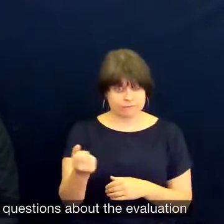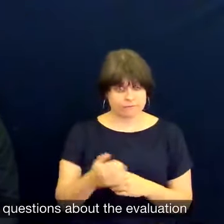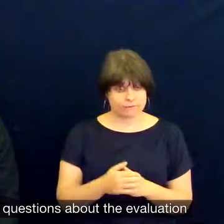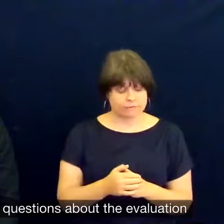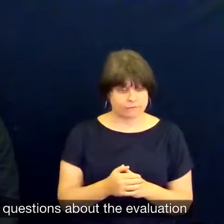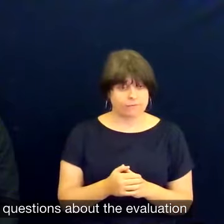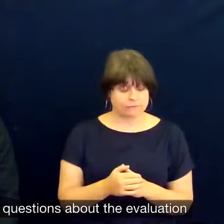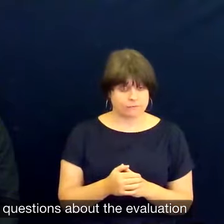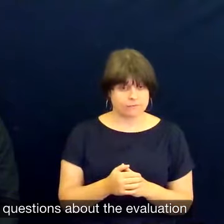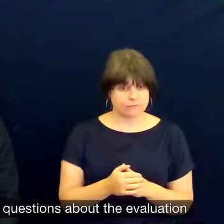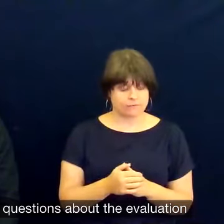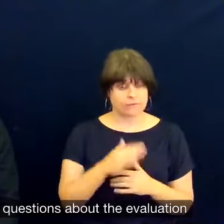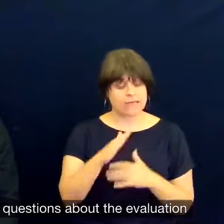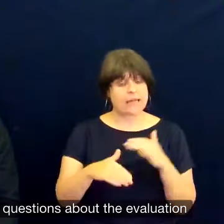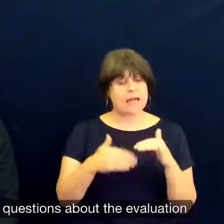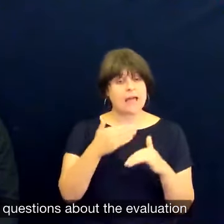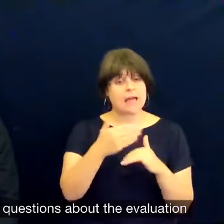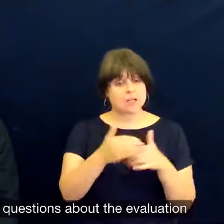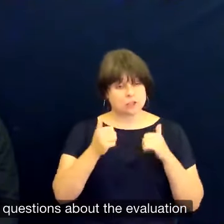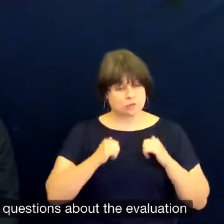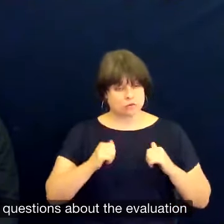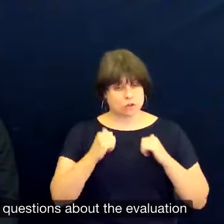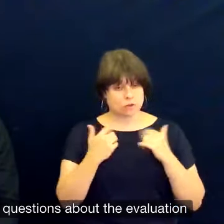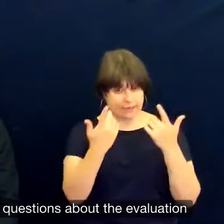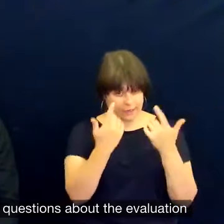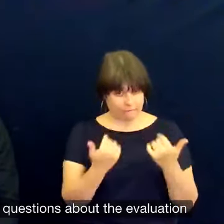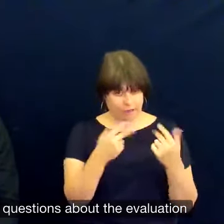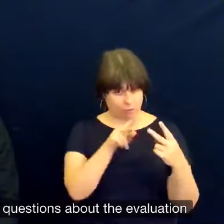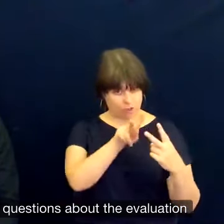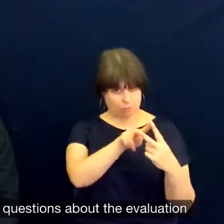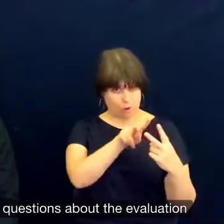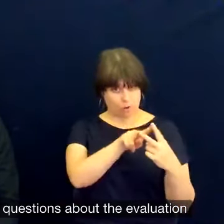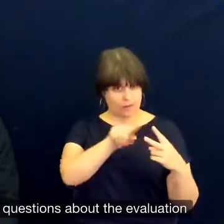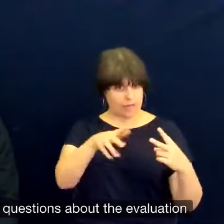and end of training evaluations?